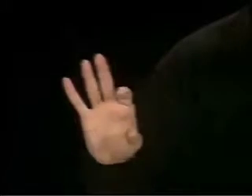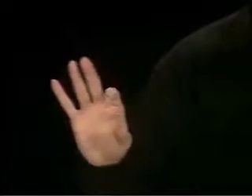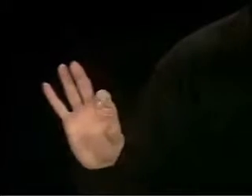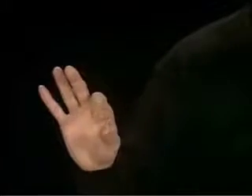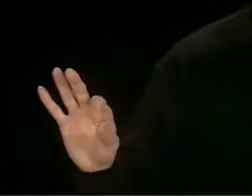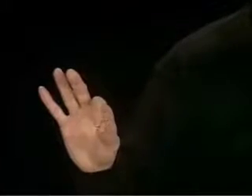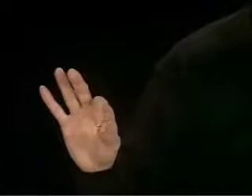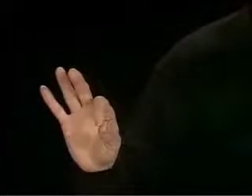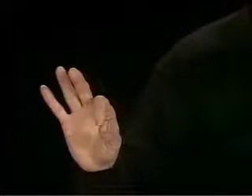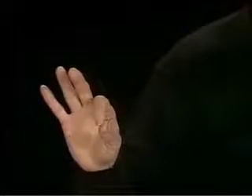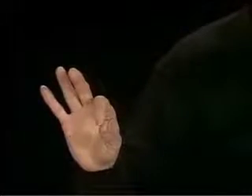49,